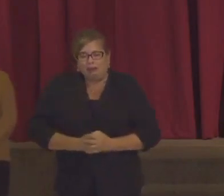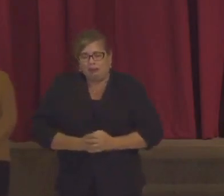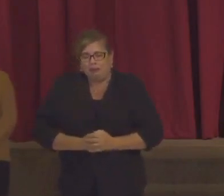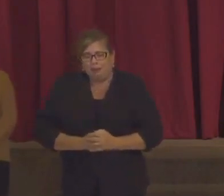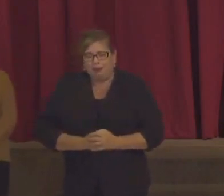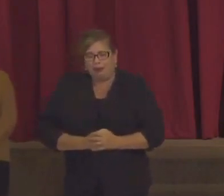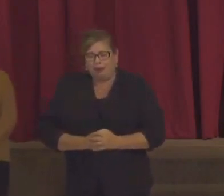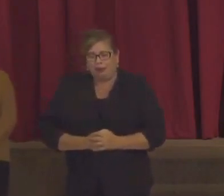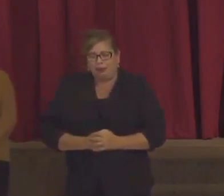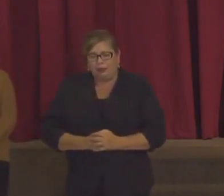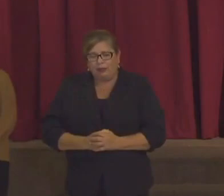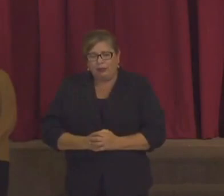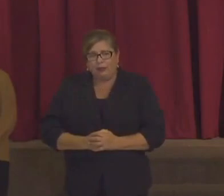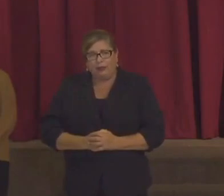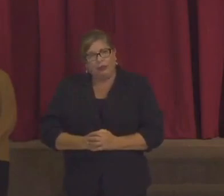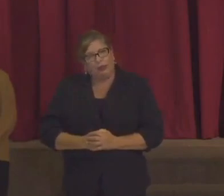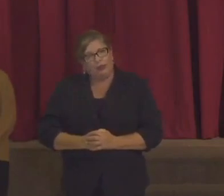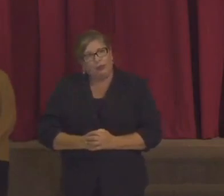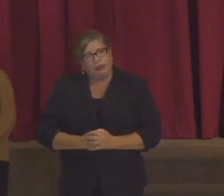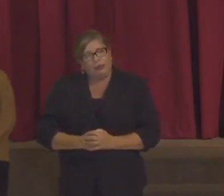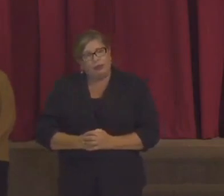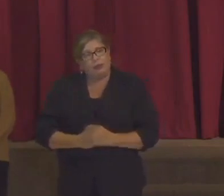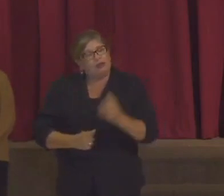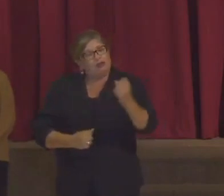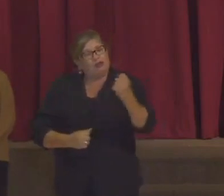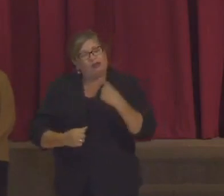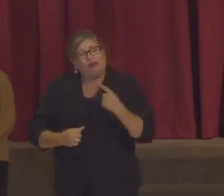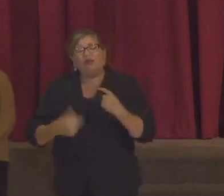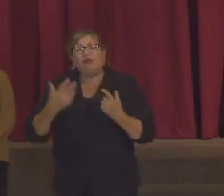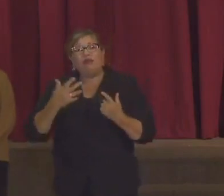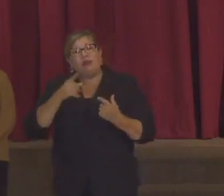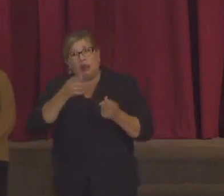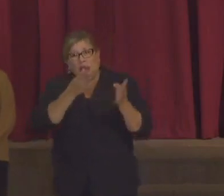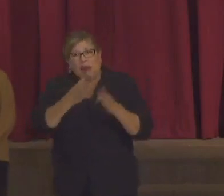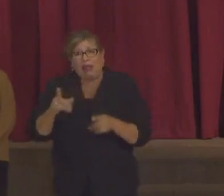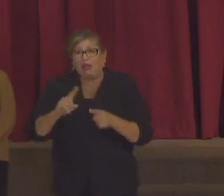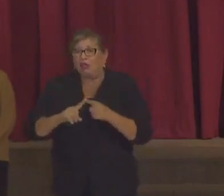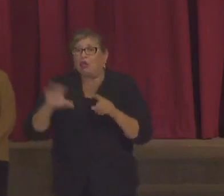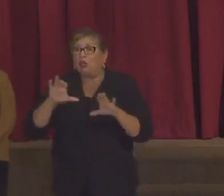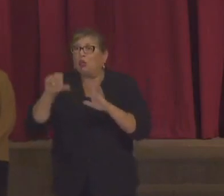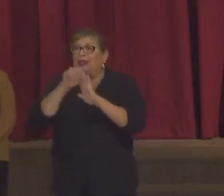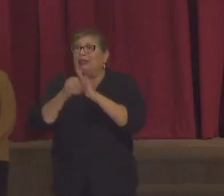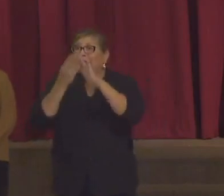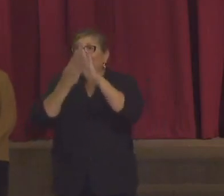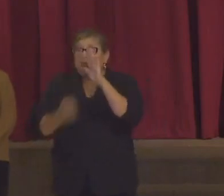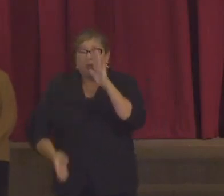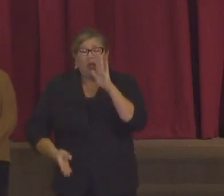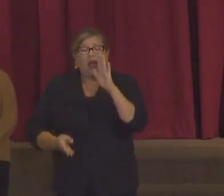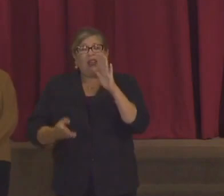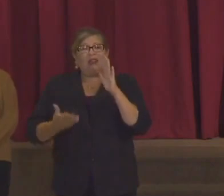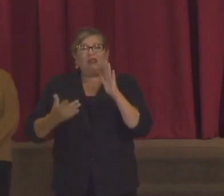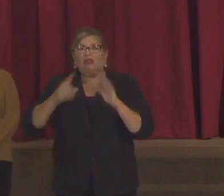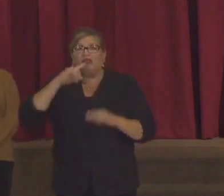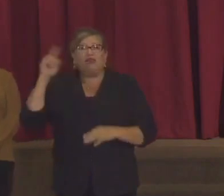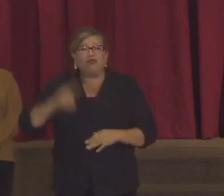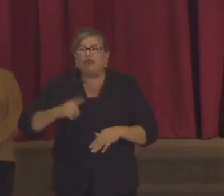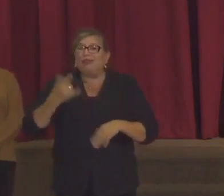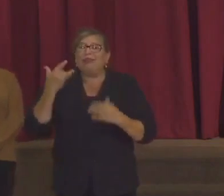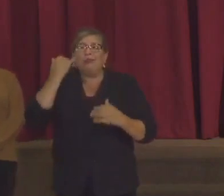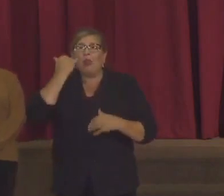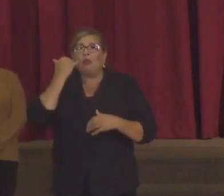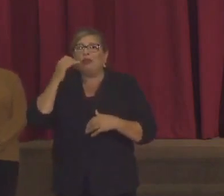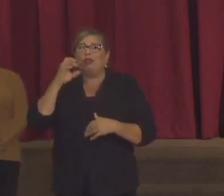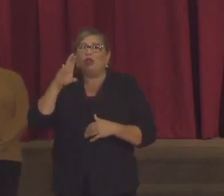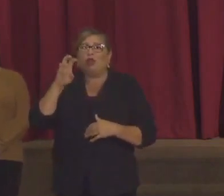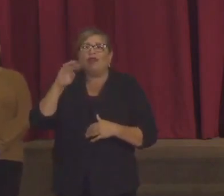with the protests tonight, like a statewide curfew or anything like that? We believe the conditions are very different in Del Norte